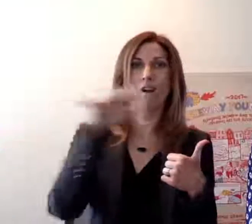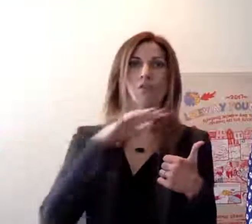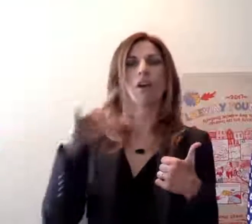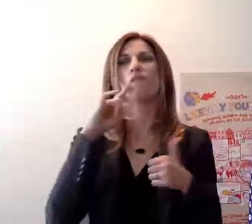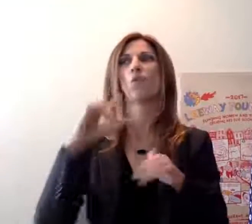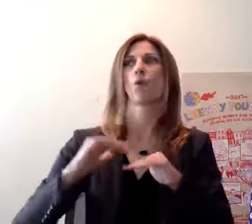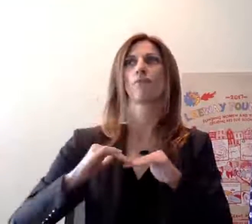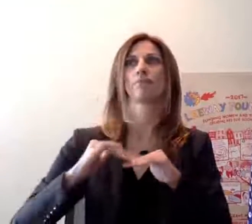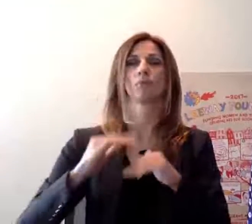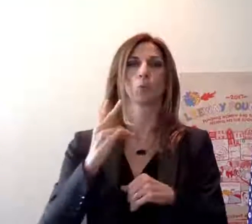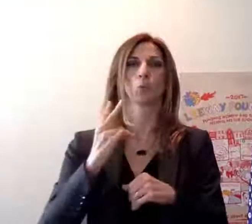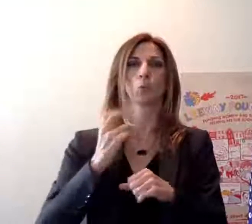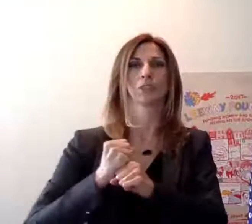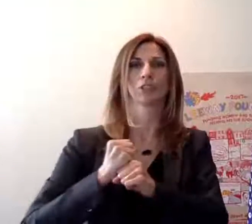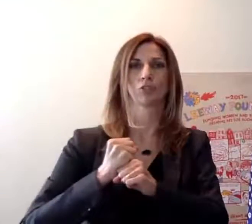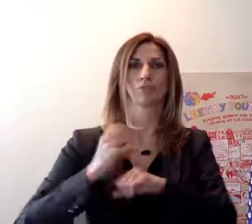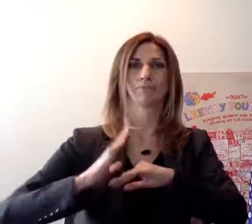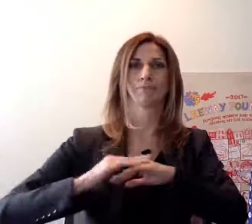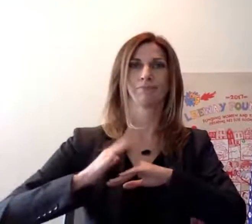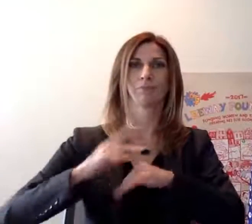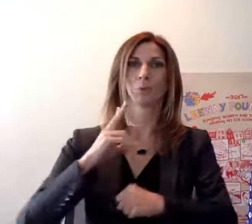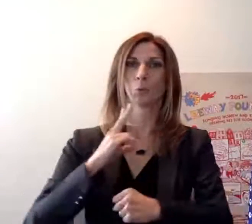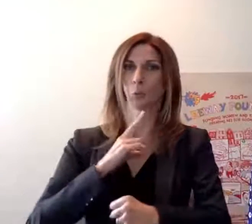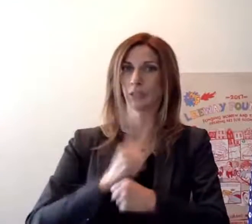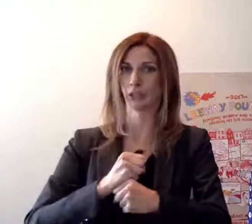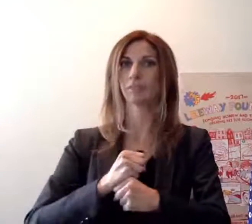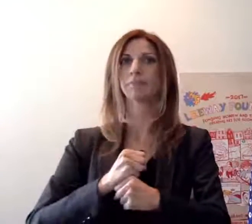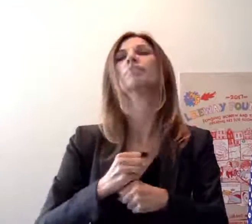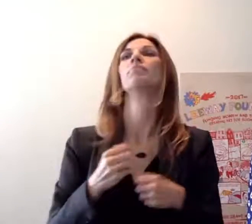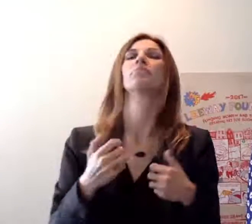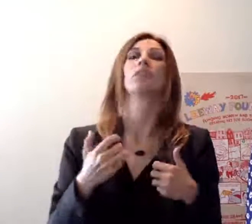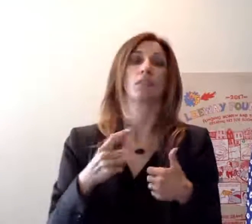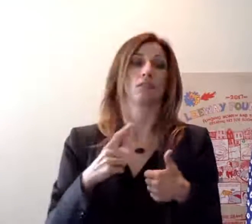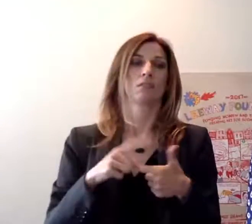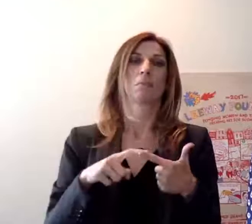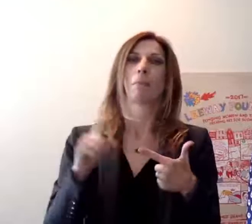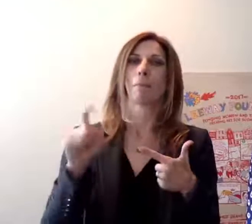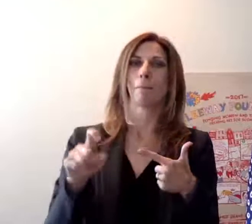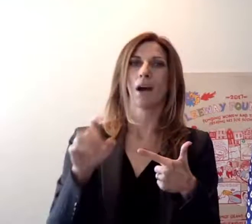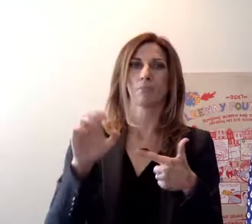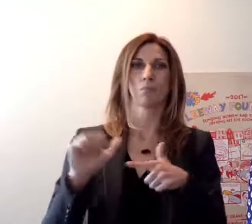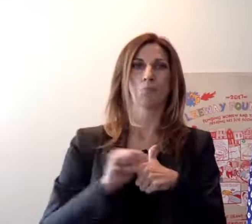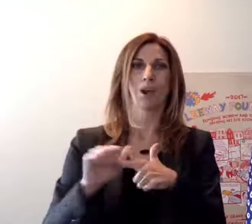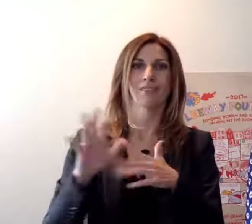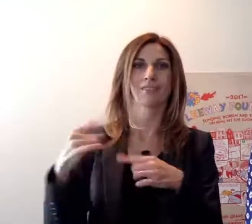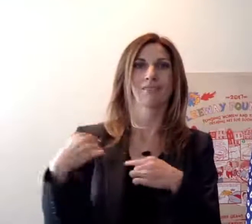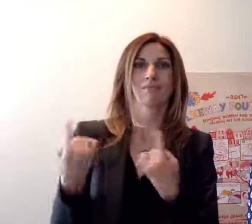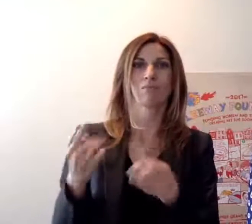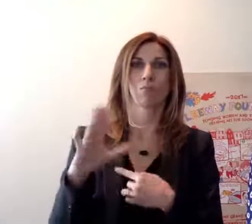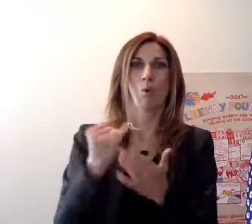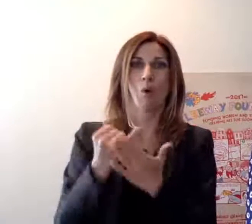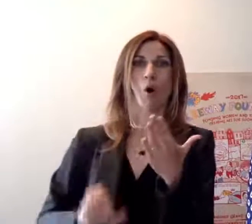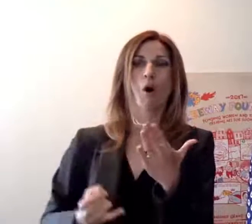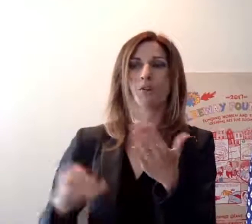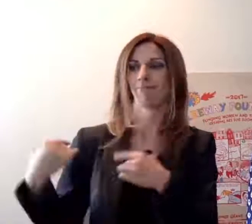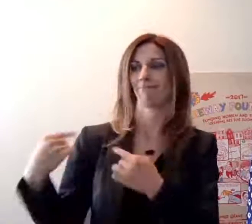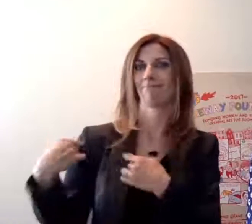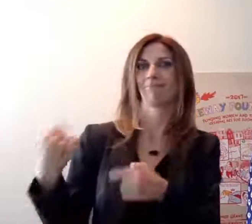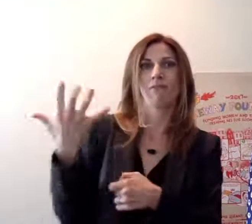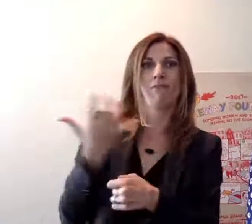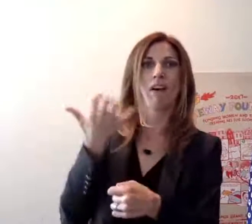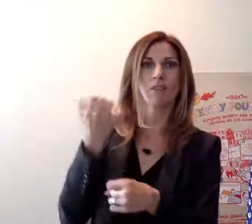at least 2 years, and you have to have been practicing your art form for at least 5